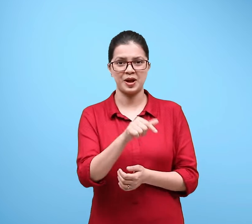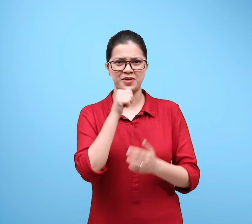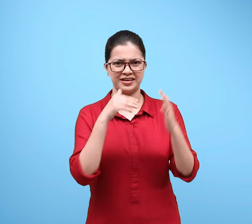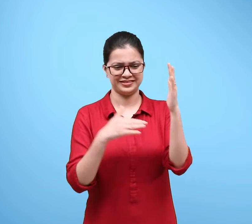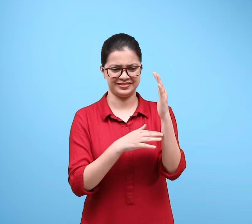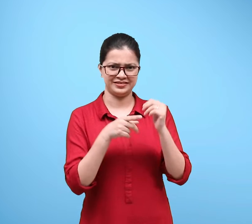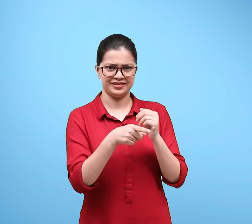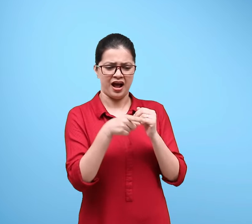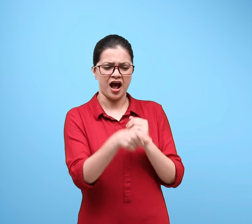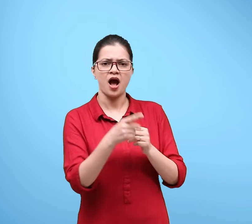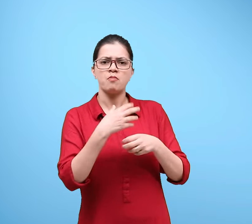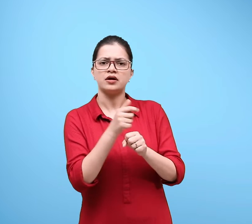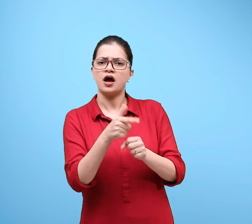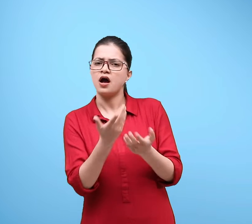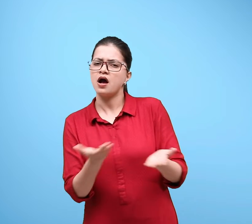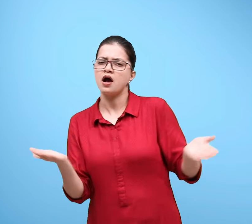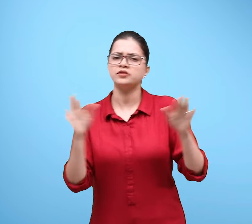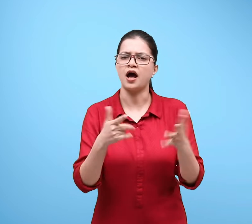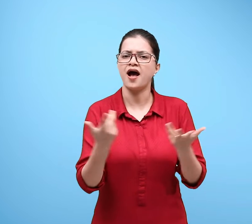What we need for a tumbler is glass,